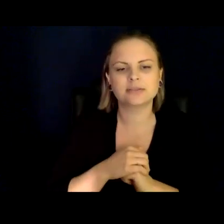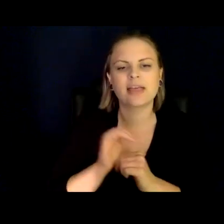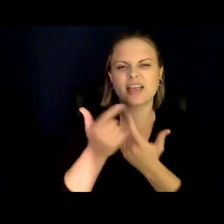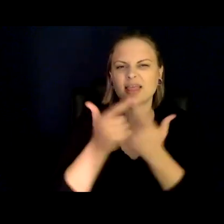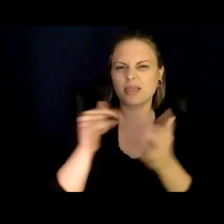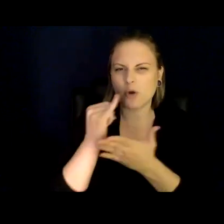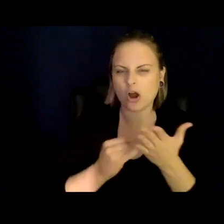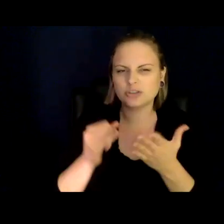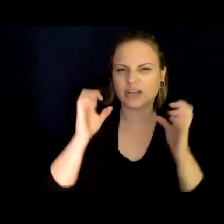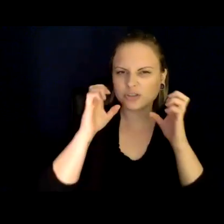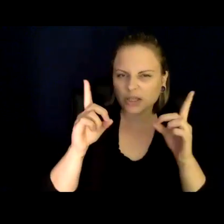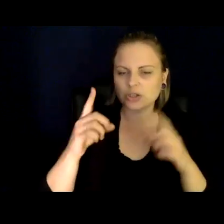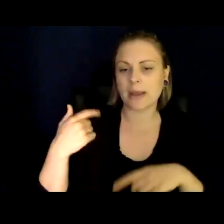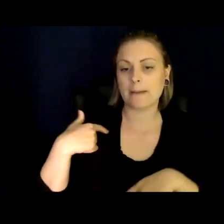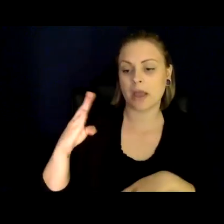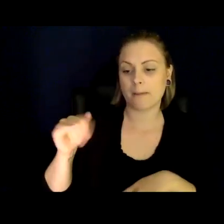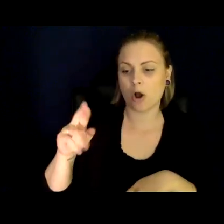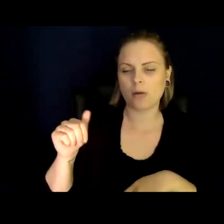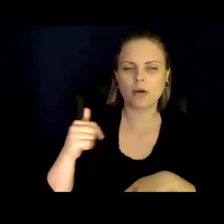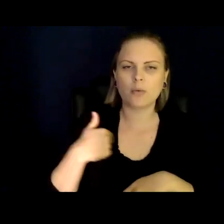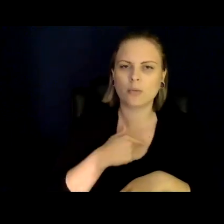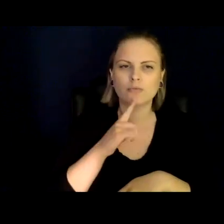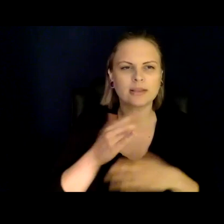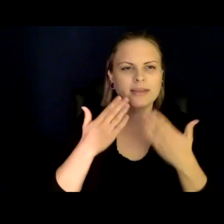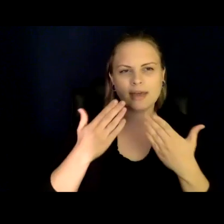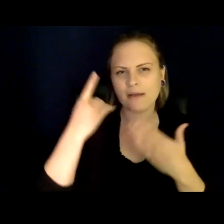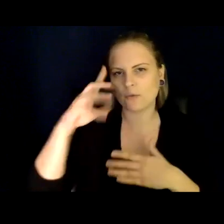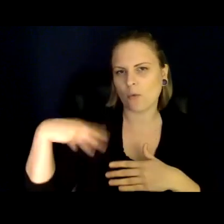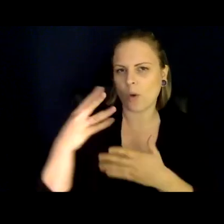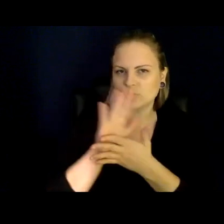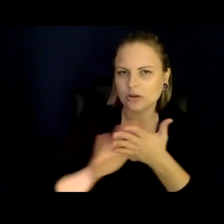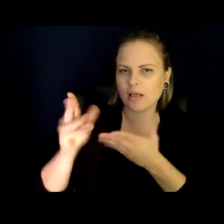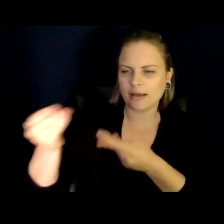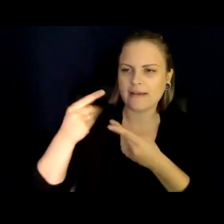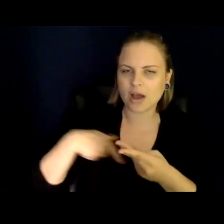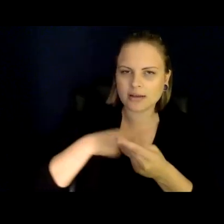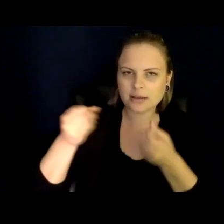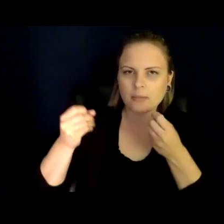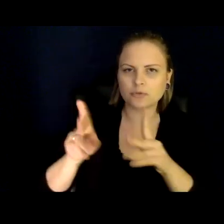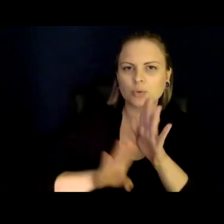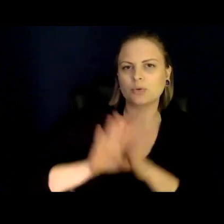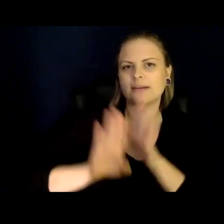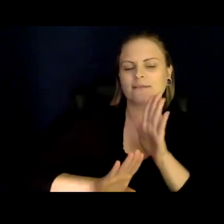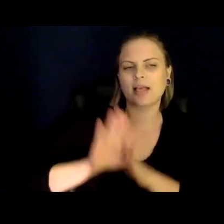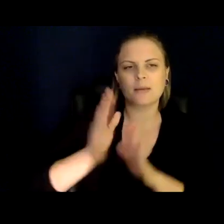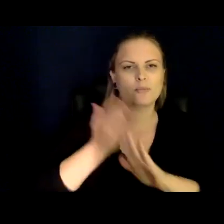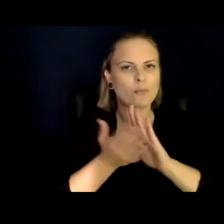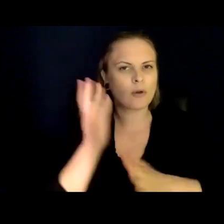education. Barbara and I are forever grateful for Washington College for giving us the opportunity to develop and